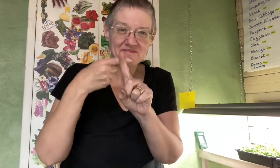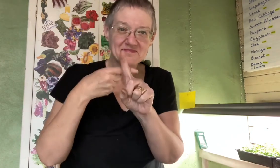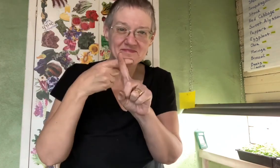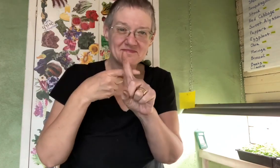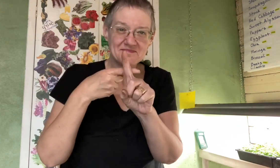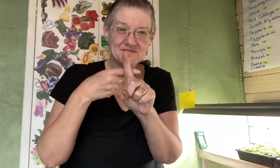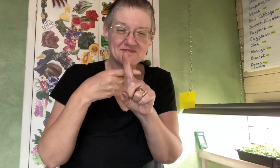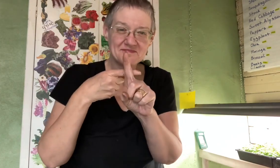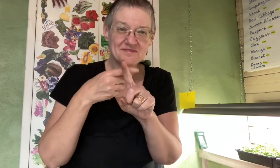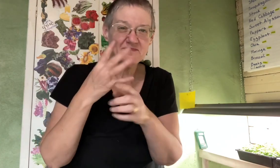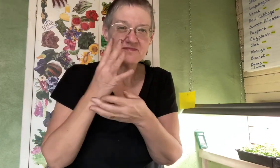and the temperature.